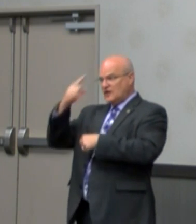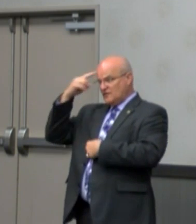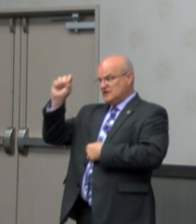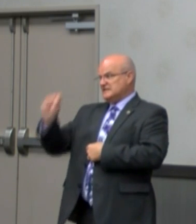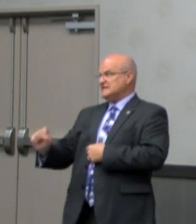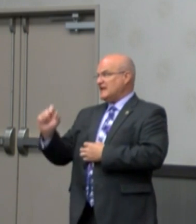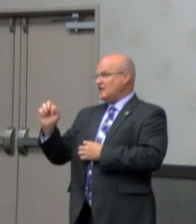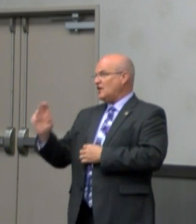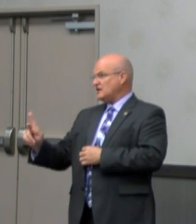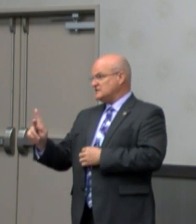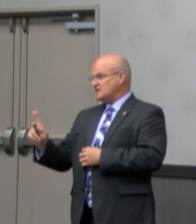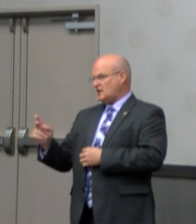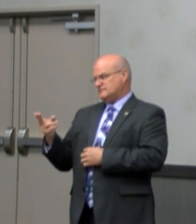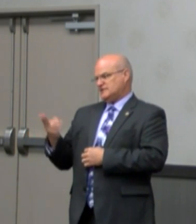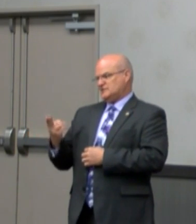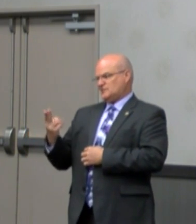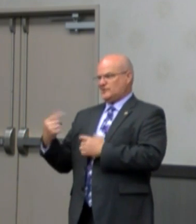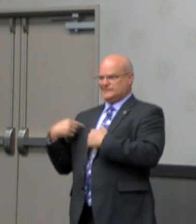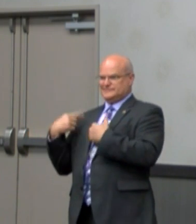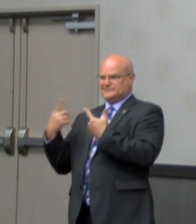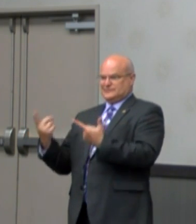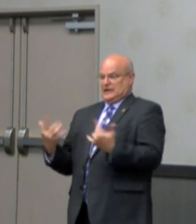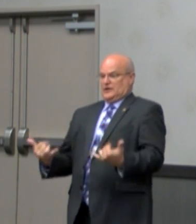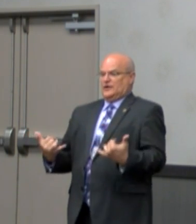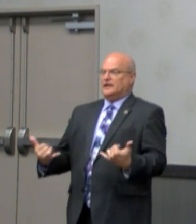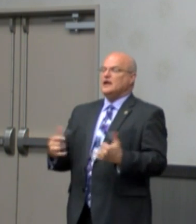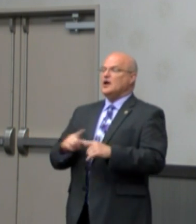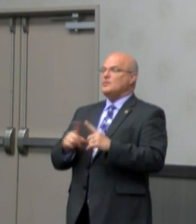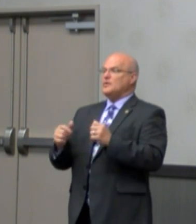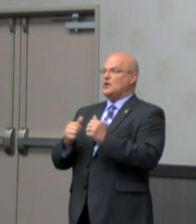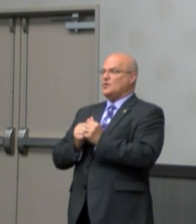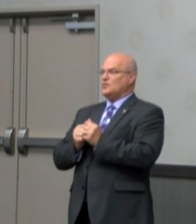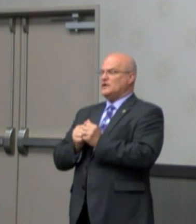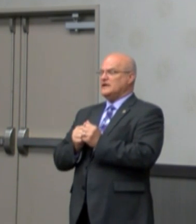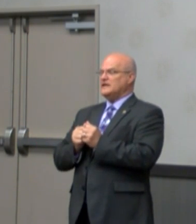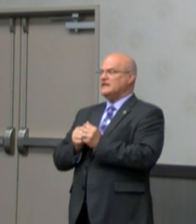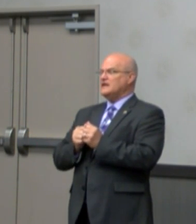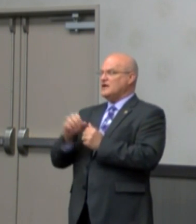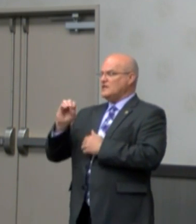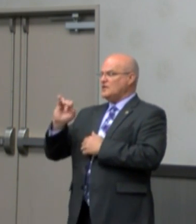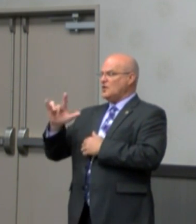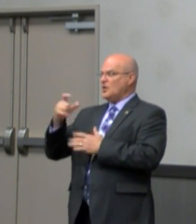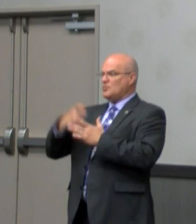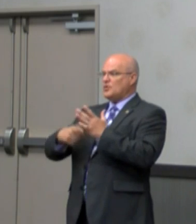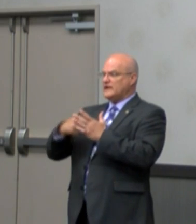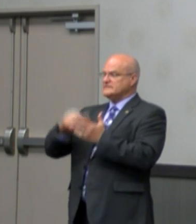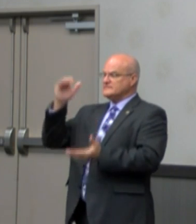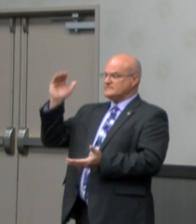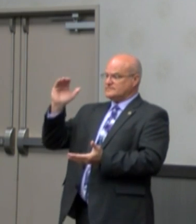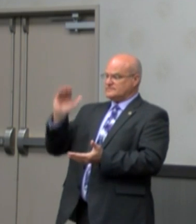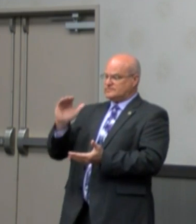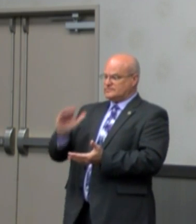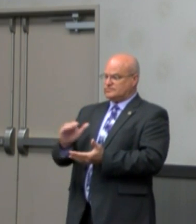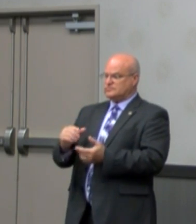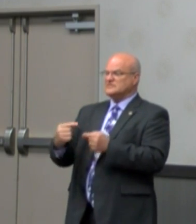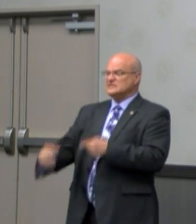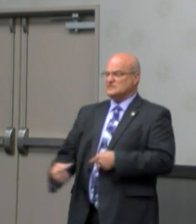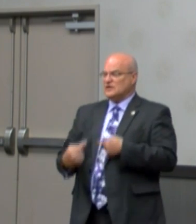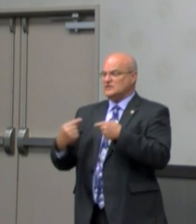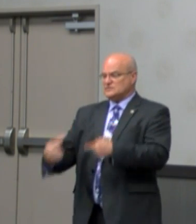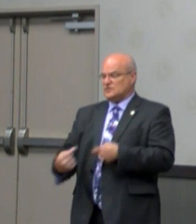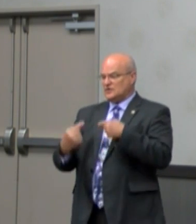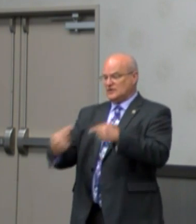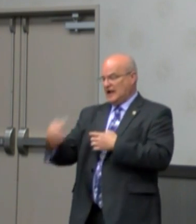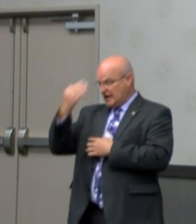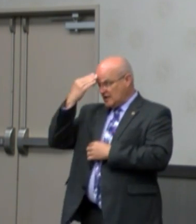South Arkansas historically and currently. With the falling oil prices, they've struggled. And